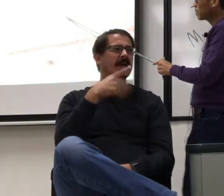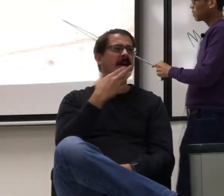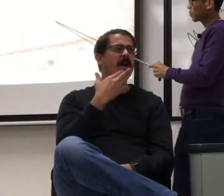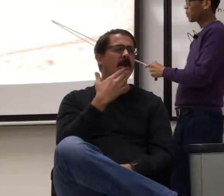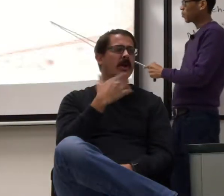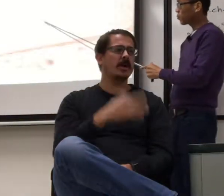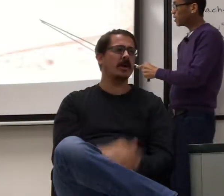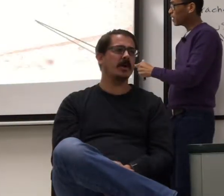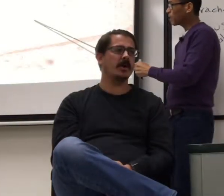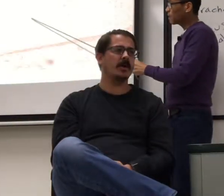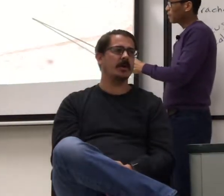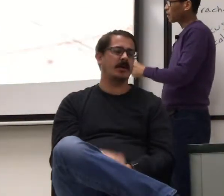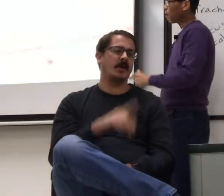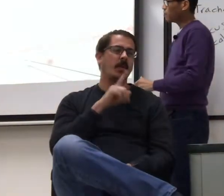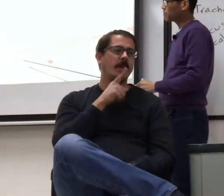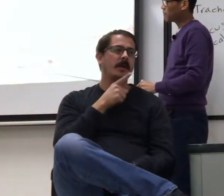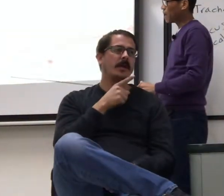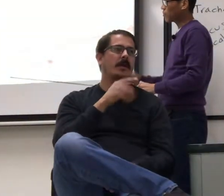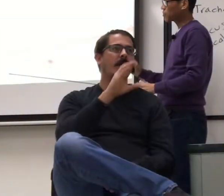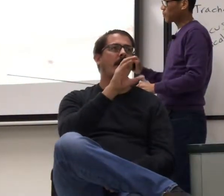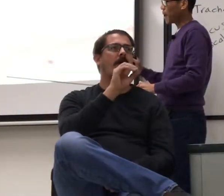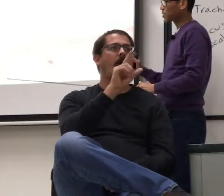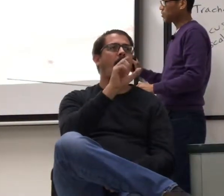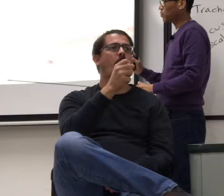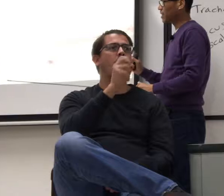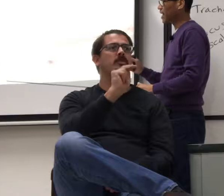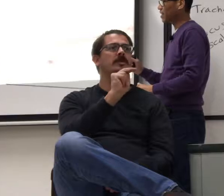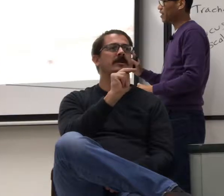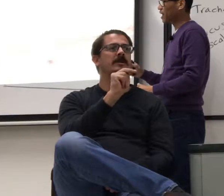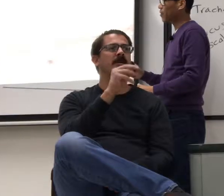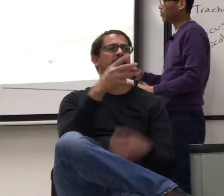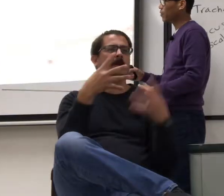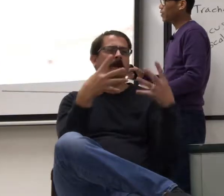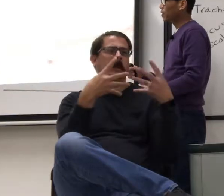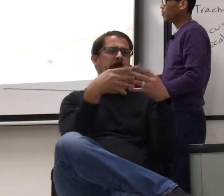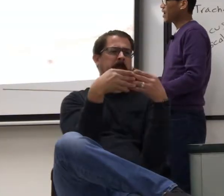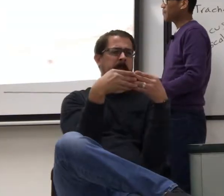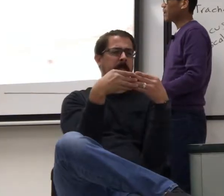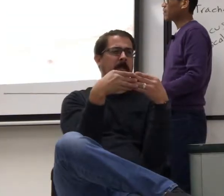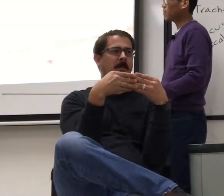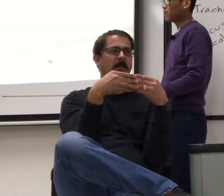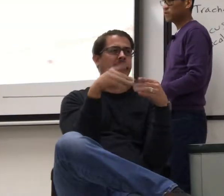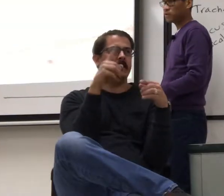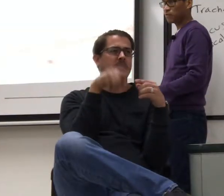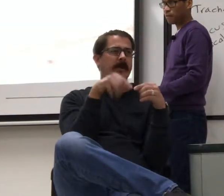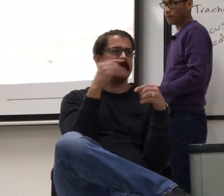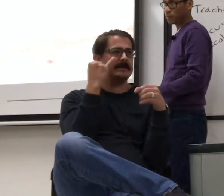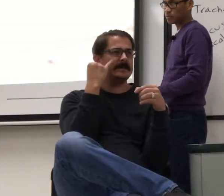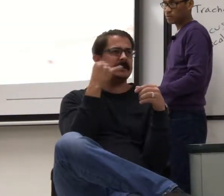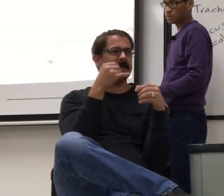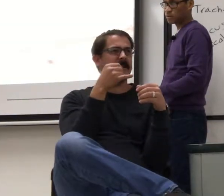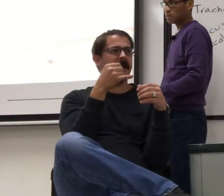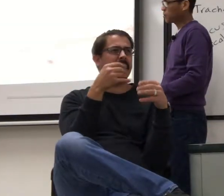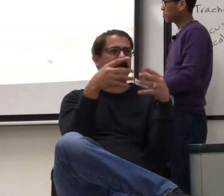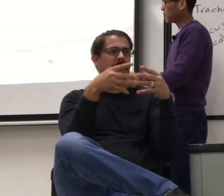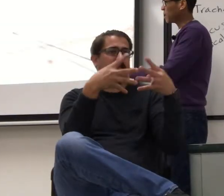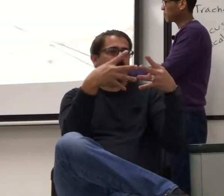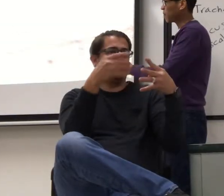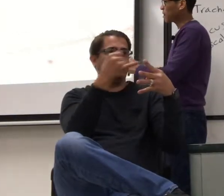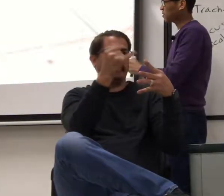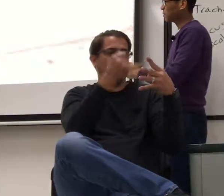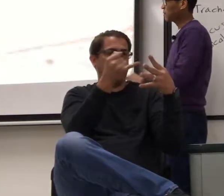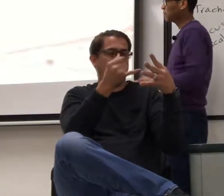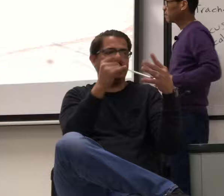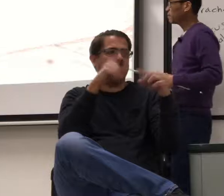appearance. But really, the collagen fibers are packed so tightly together, you can't make out the individual fibers. It just has